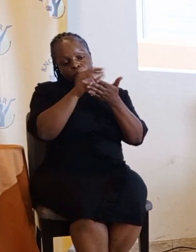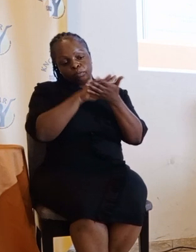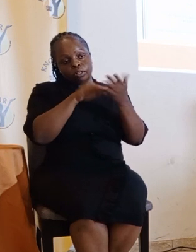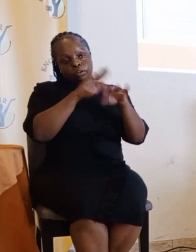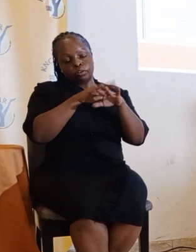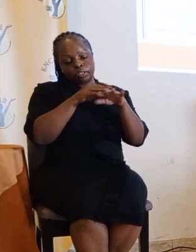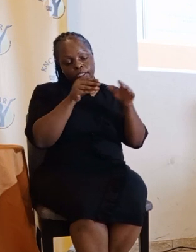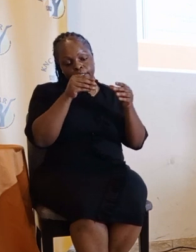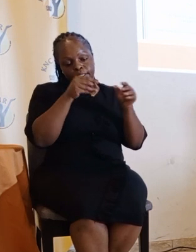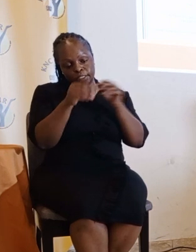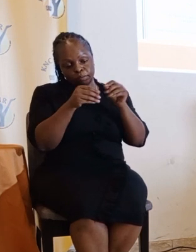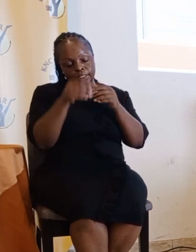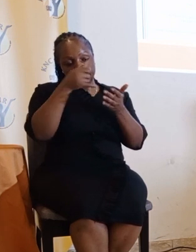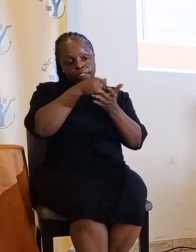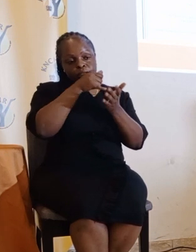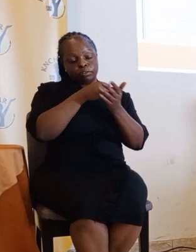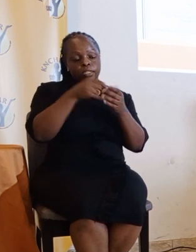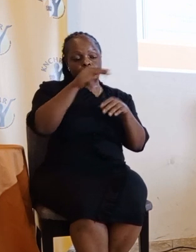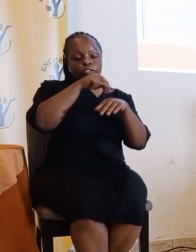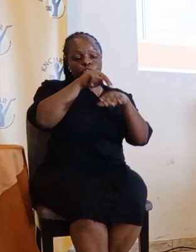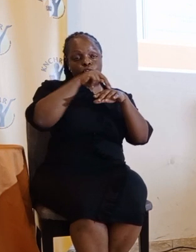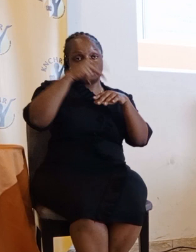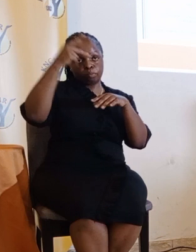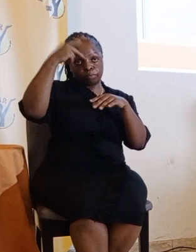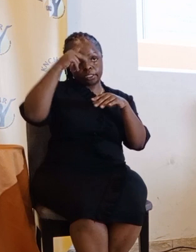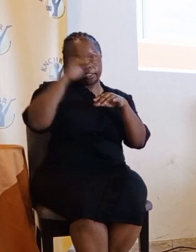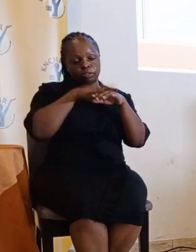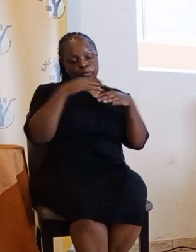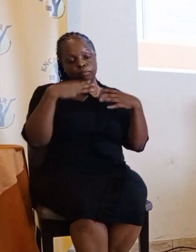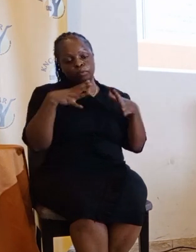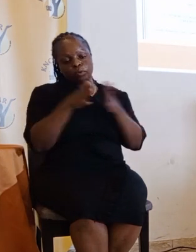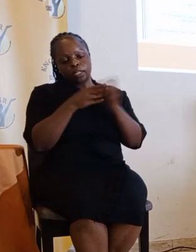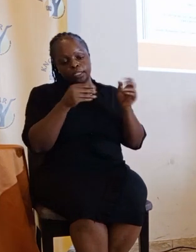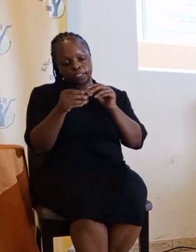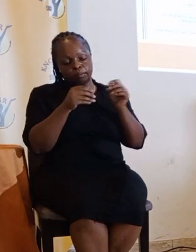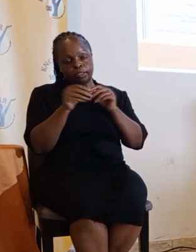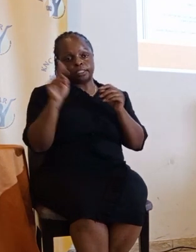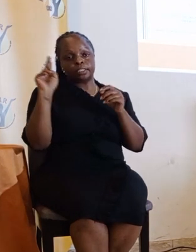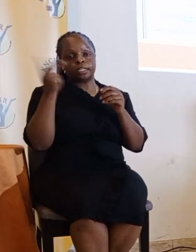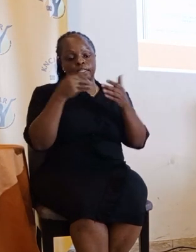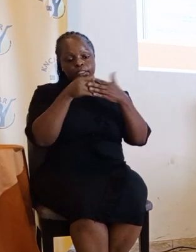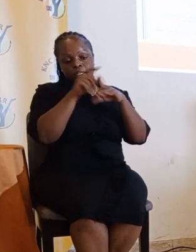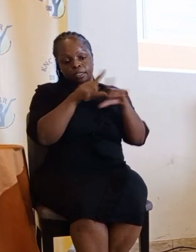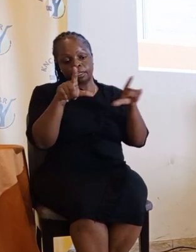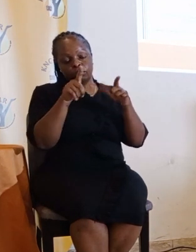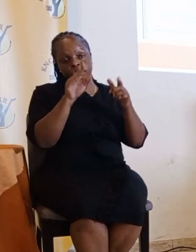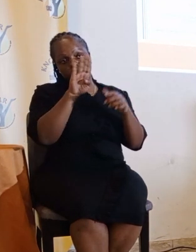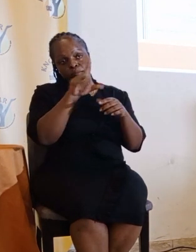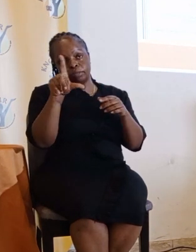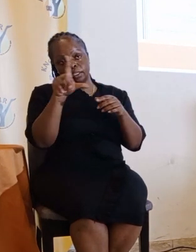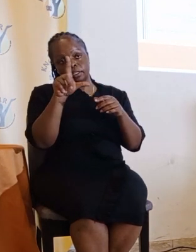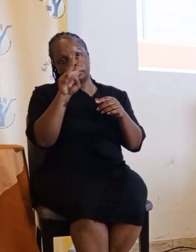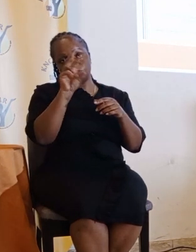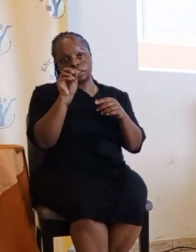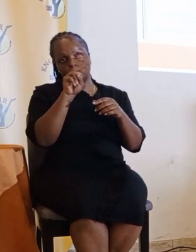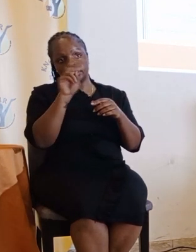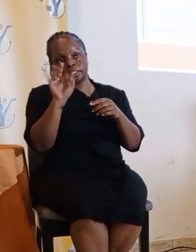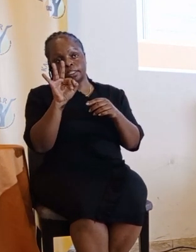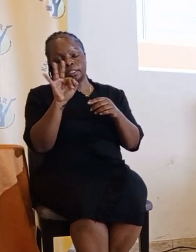disabilities, including National Policy on Persons with Disabilities, the Kenyan Sign Language Bill 2023,